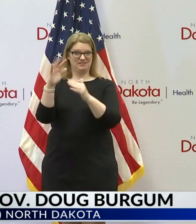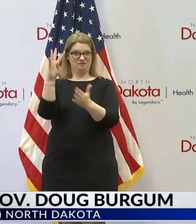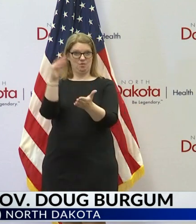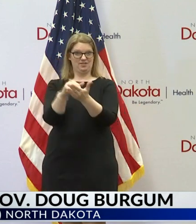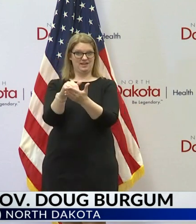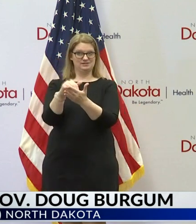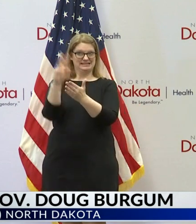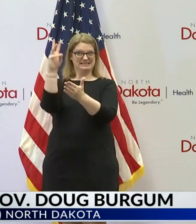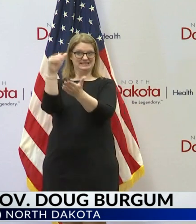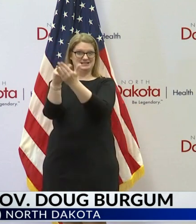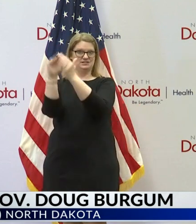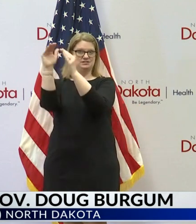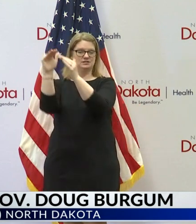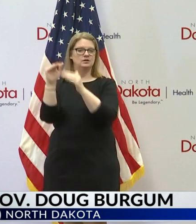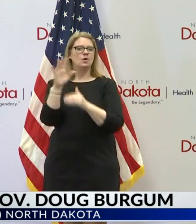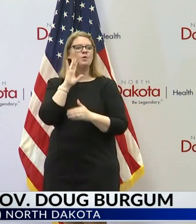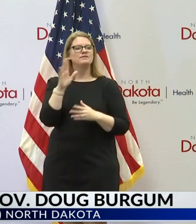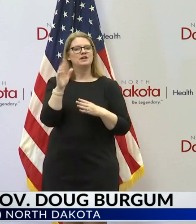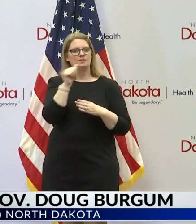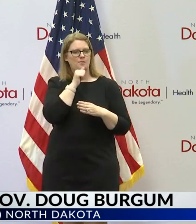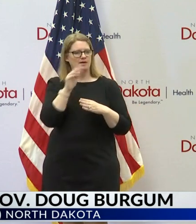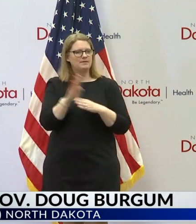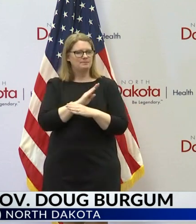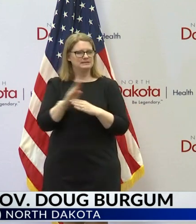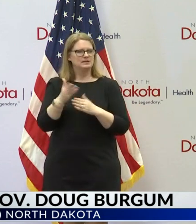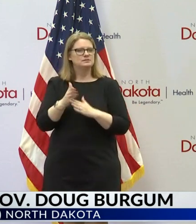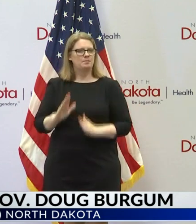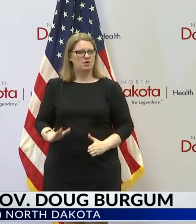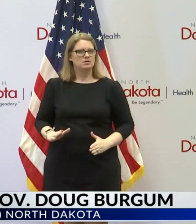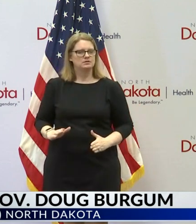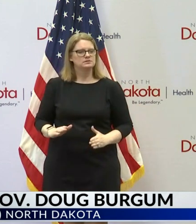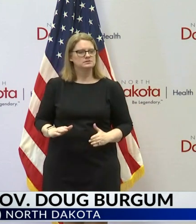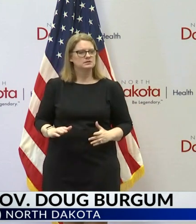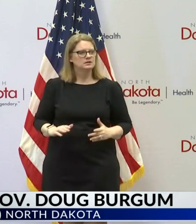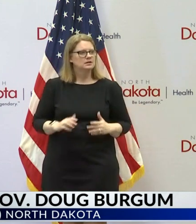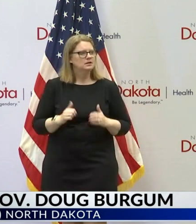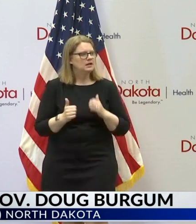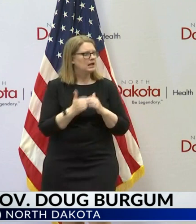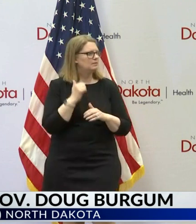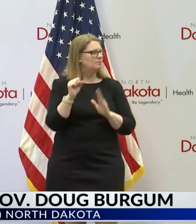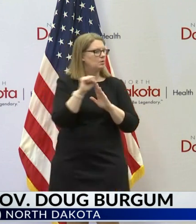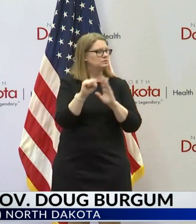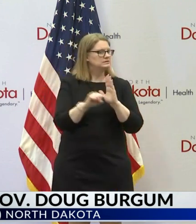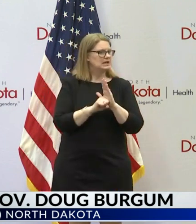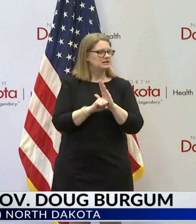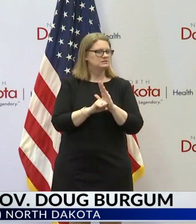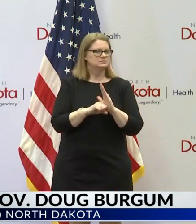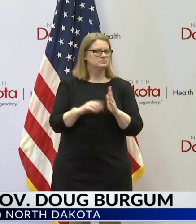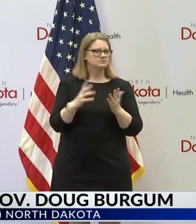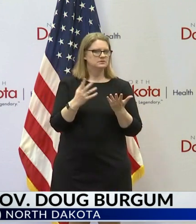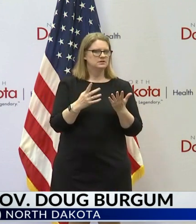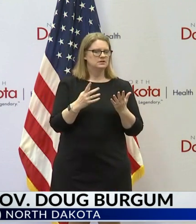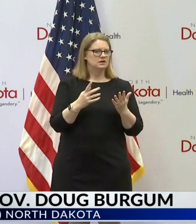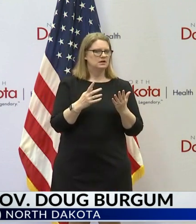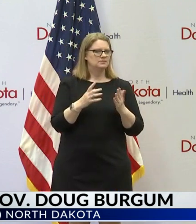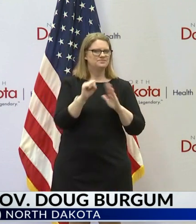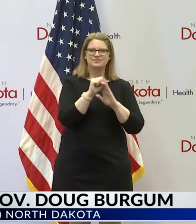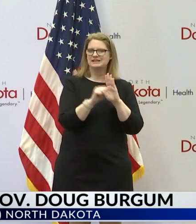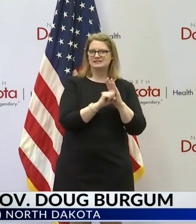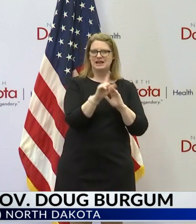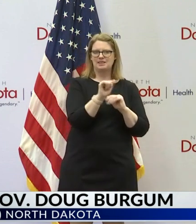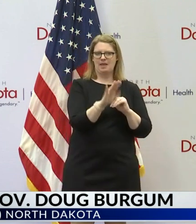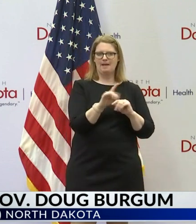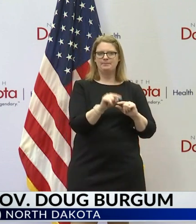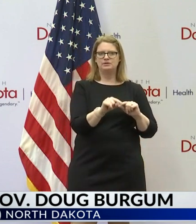to have private sector partners. I think the numbers are flipped. In most states, the state lab is